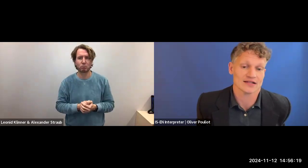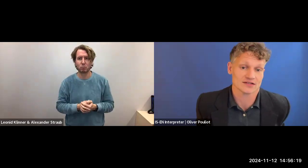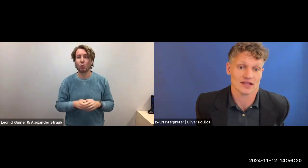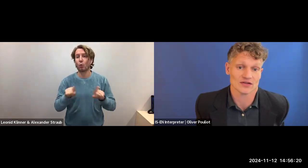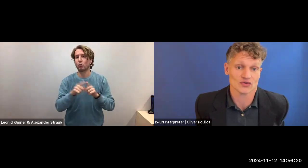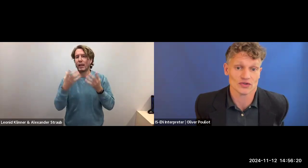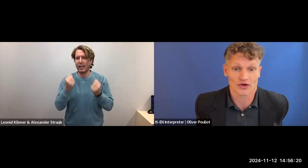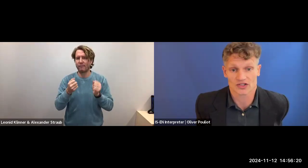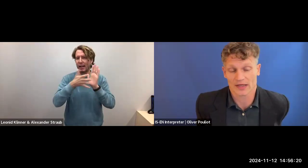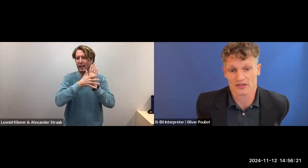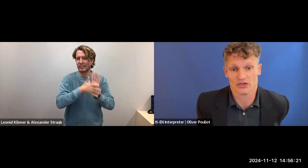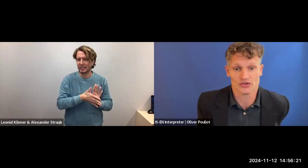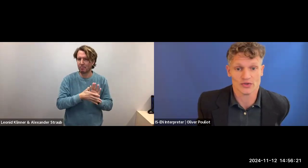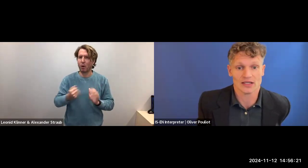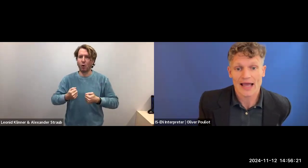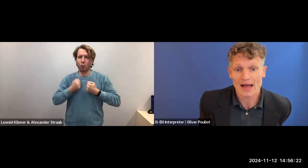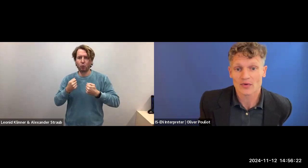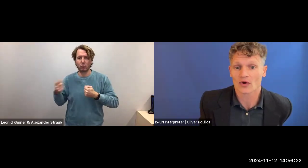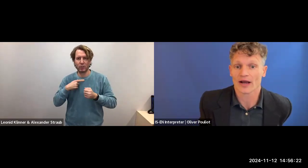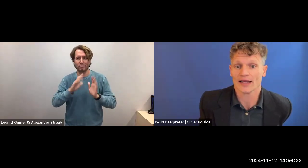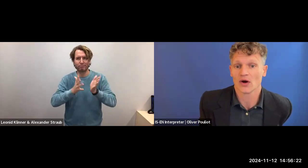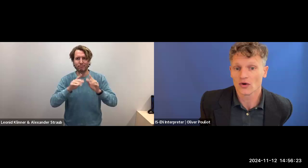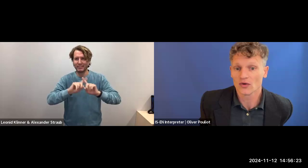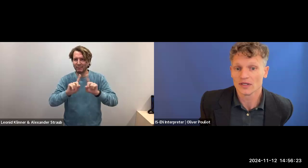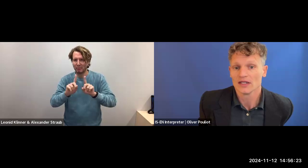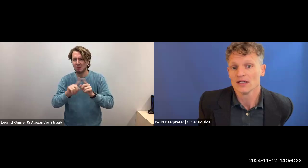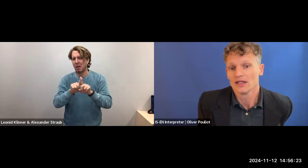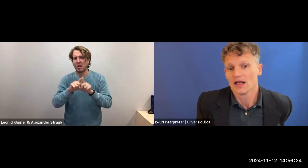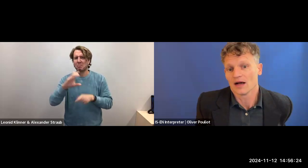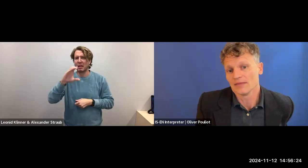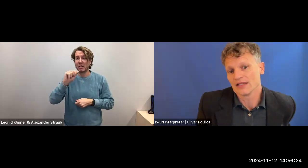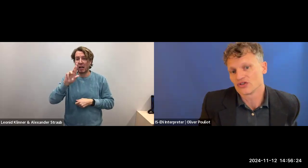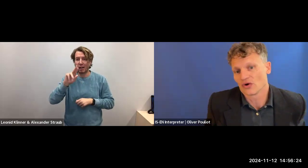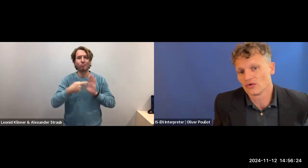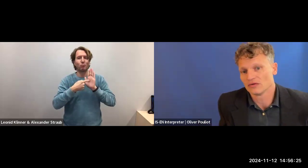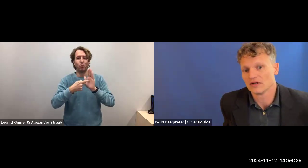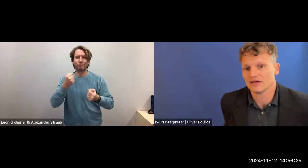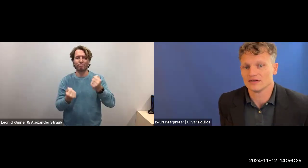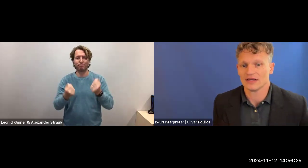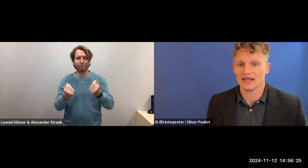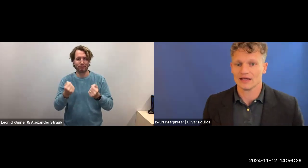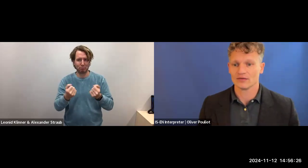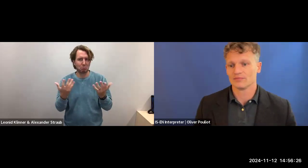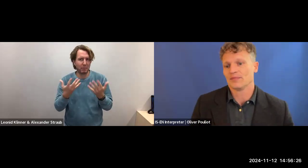tasks, you have tasks that the students are expected to do in a lab or at home. And so